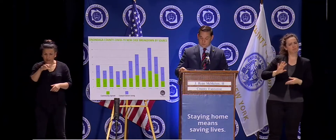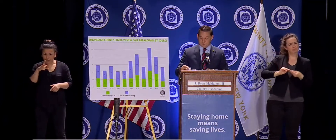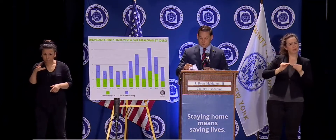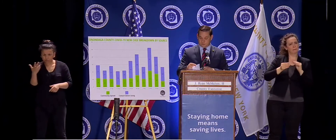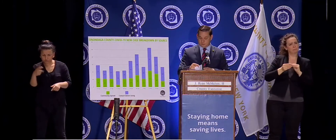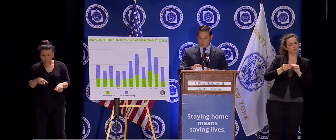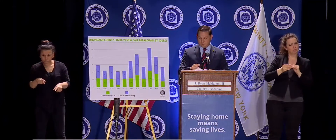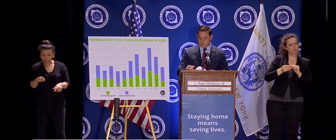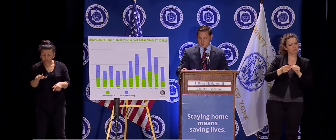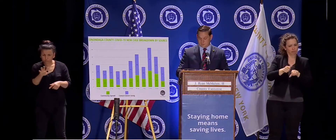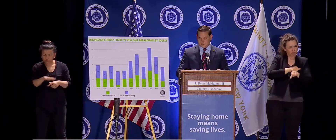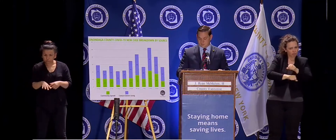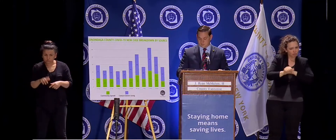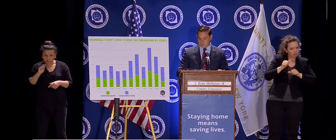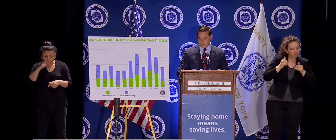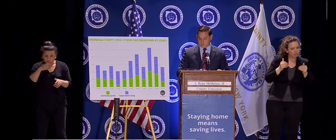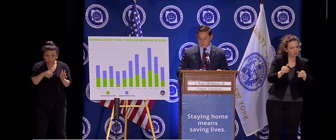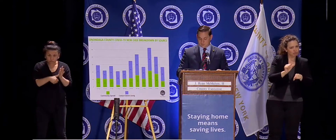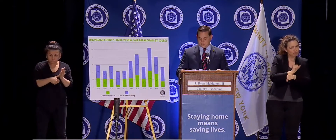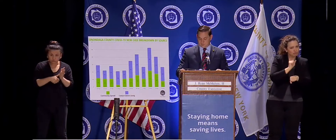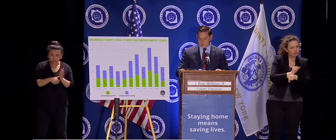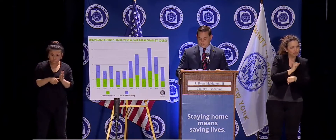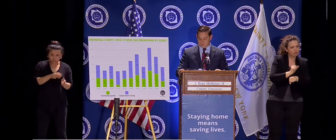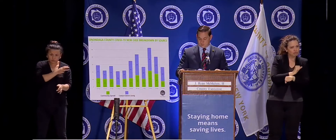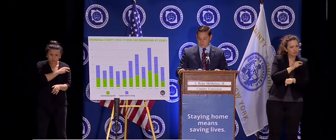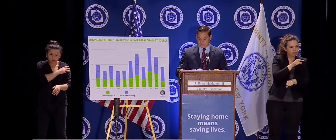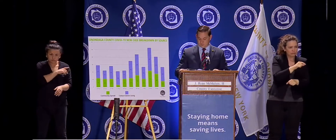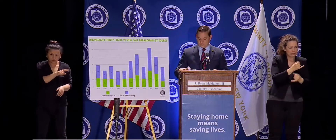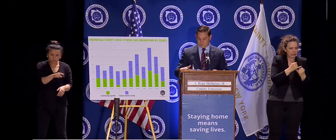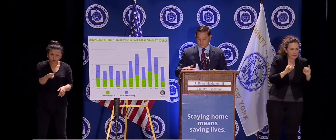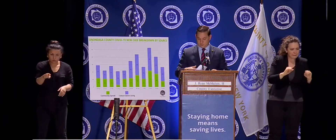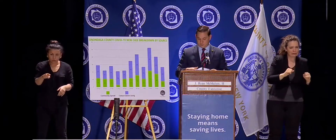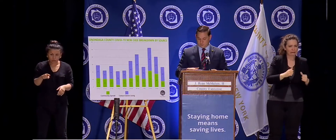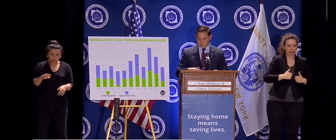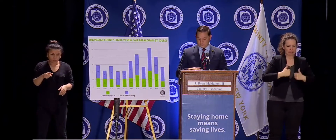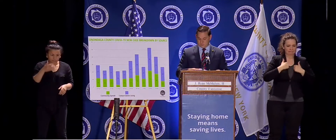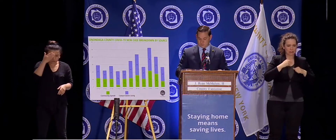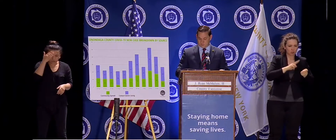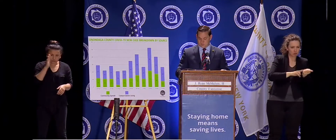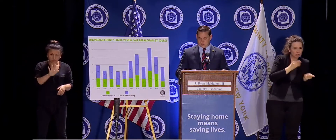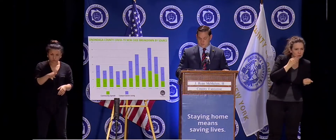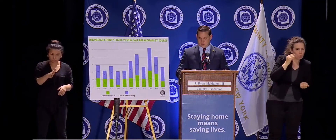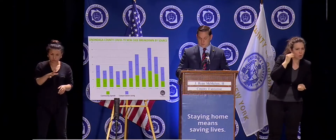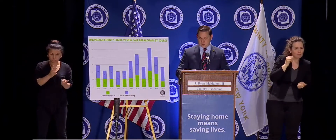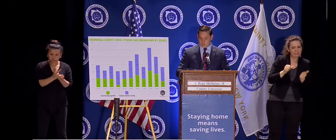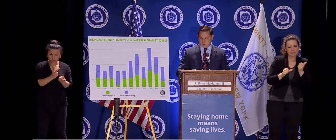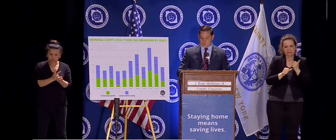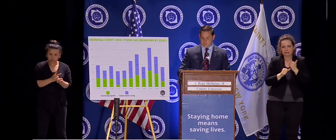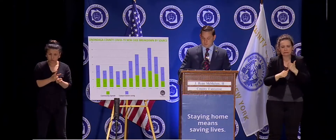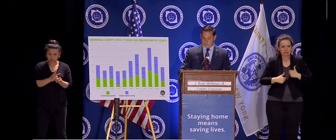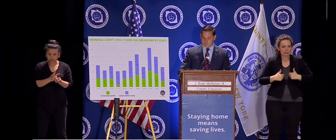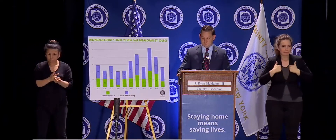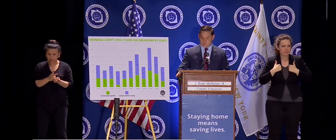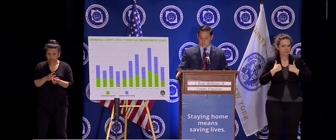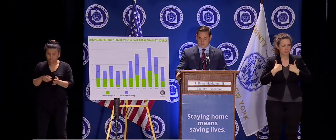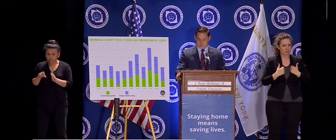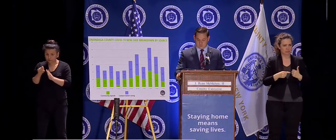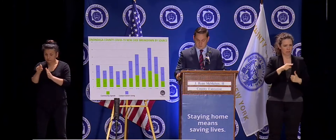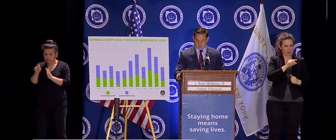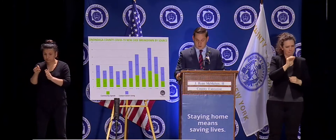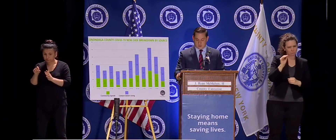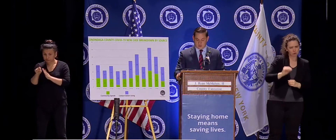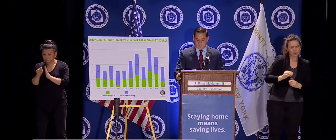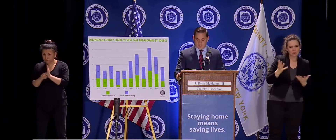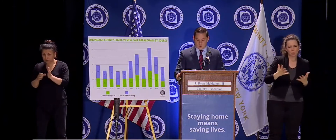senior facilities to know how many of those, what percentage of those are positive, what percentage are